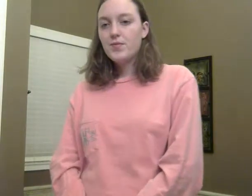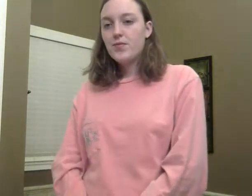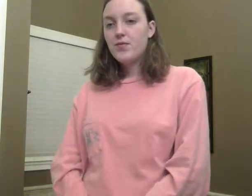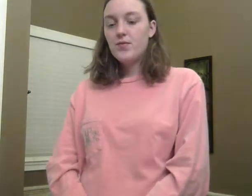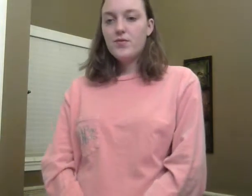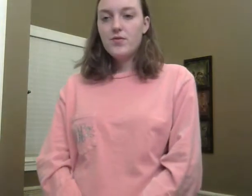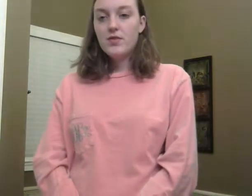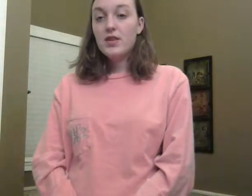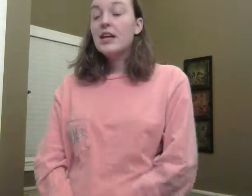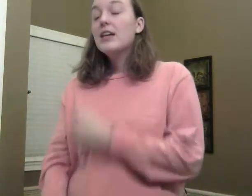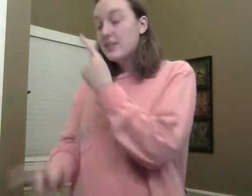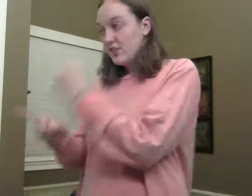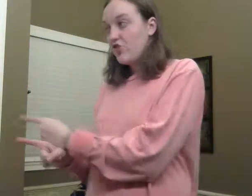He is correct.